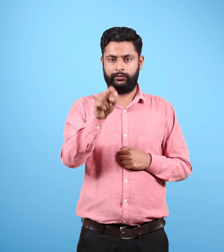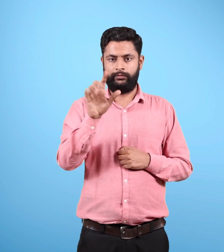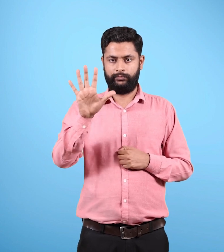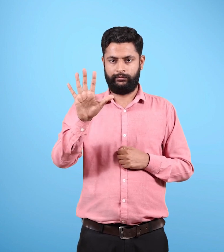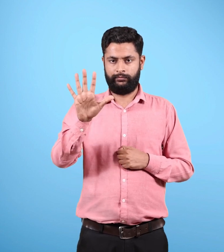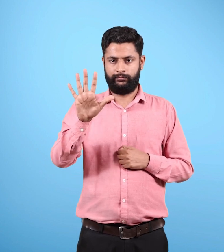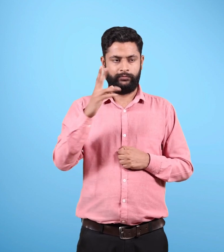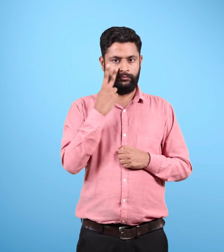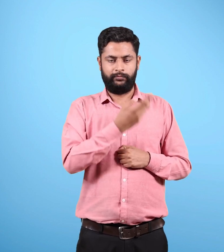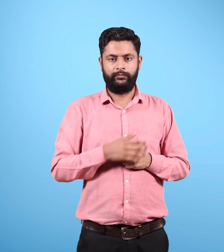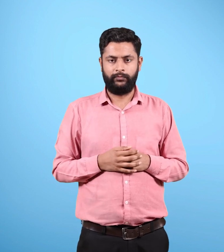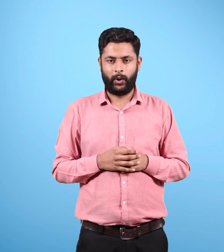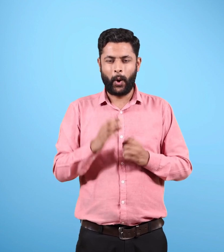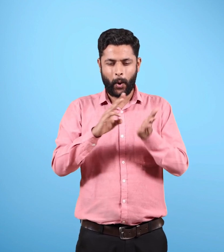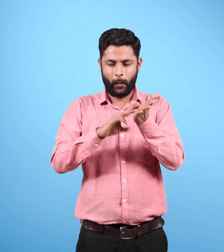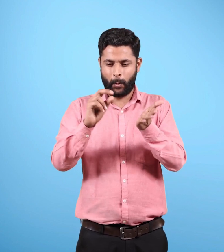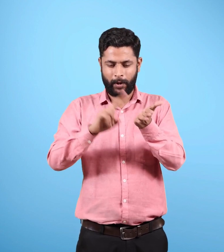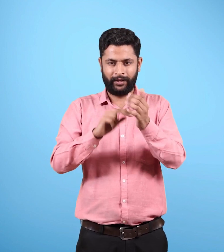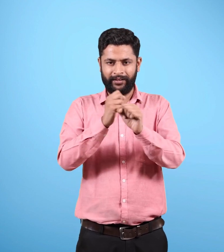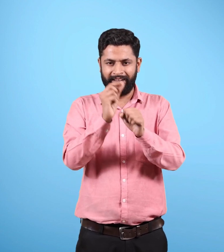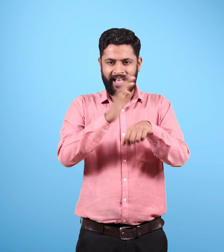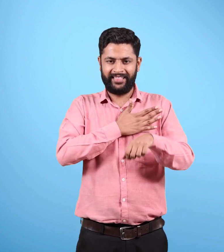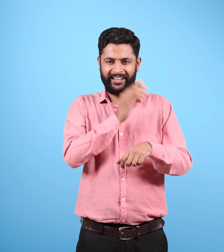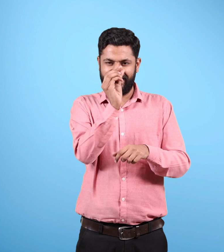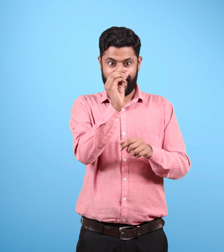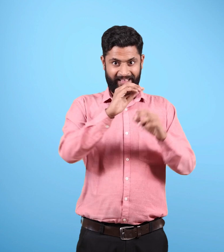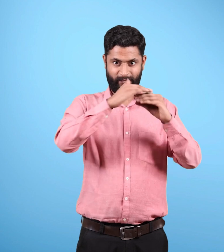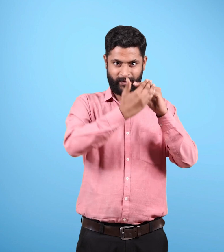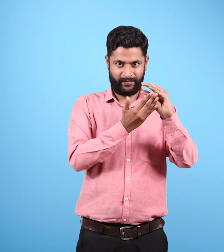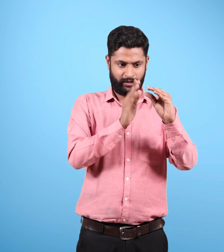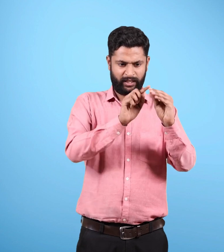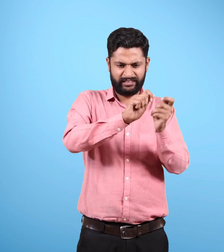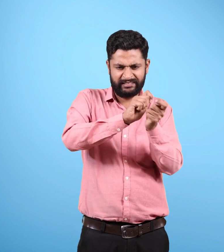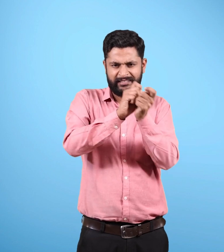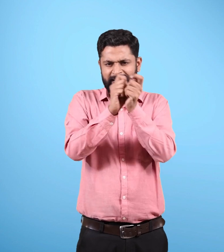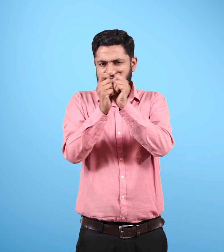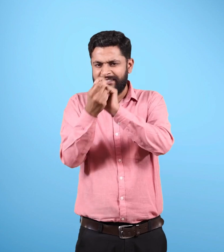Figure 1.5 shows whole moong and its sprouts.